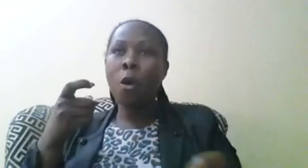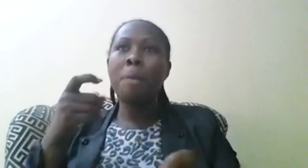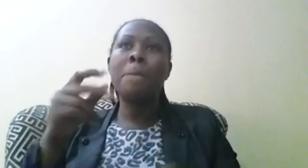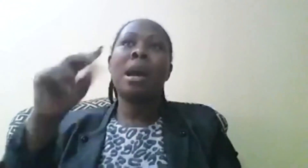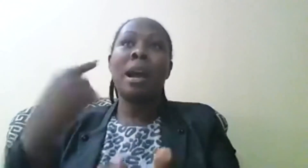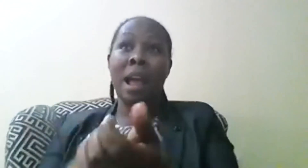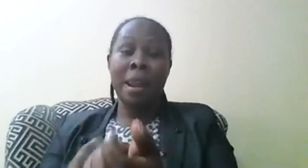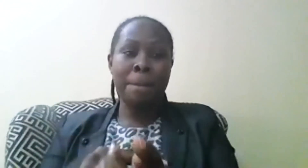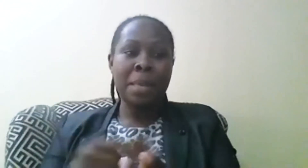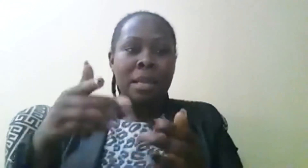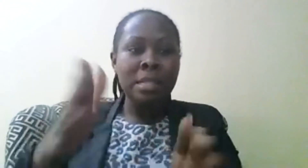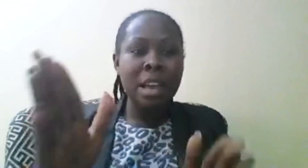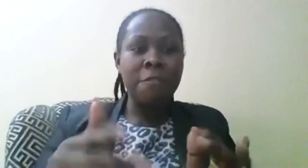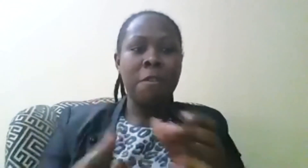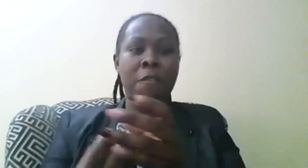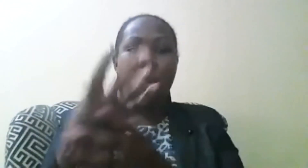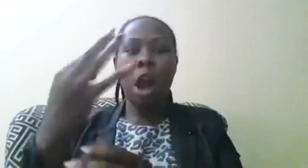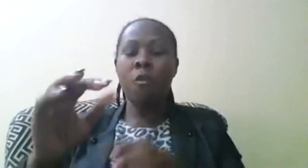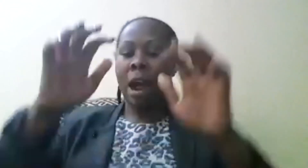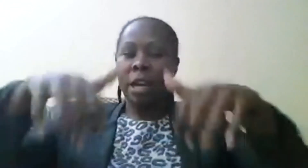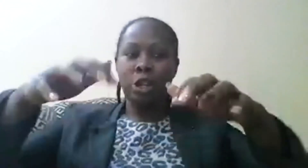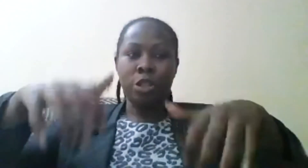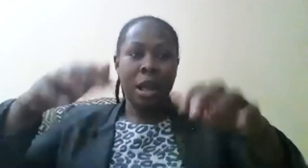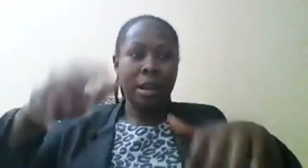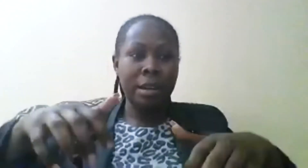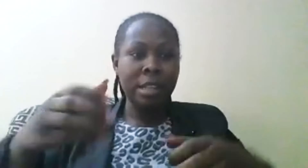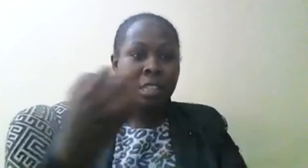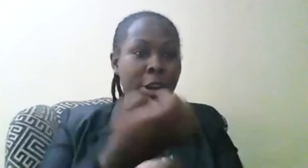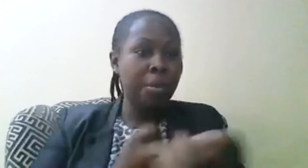He is a person with vigilante. He's the founder of